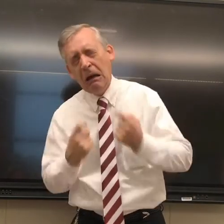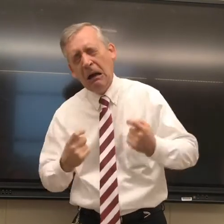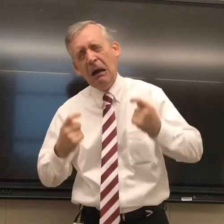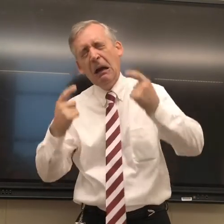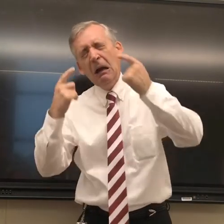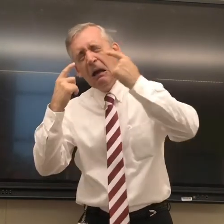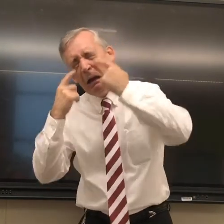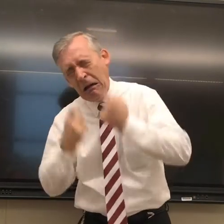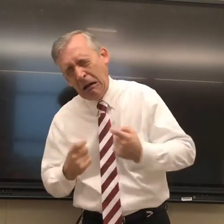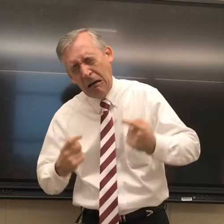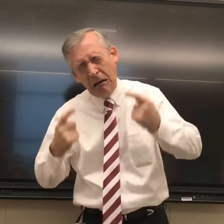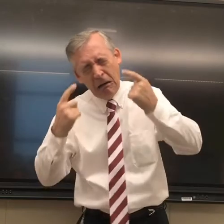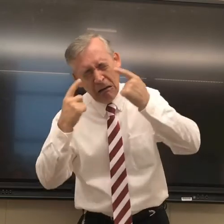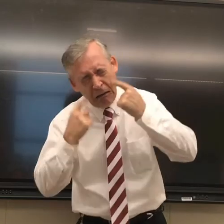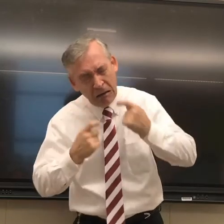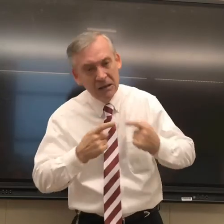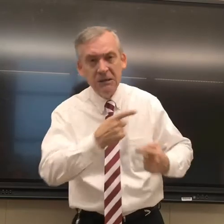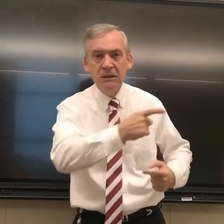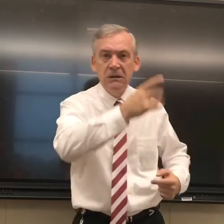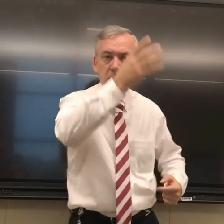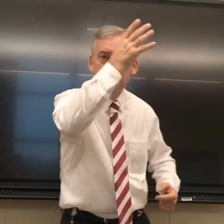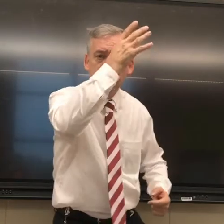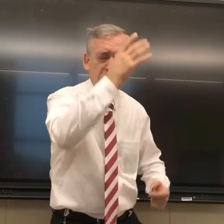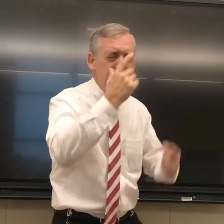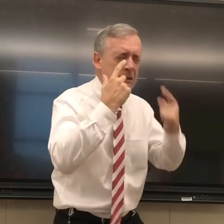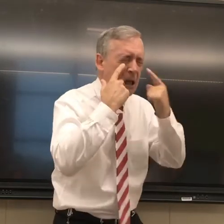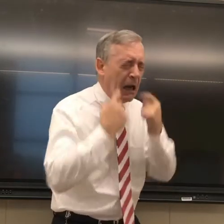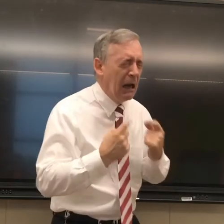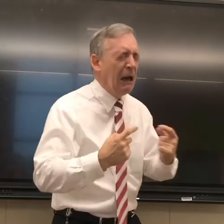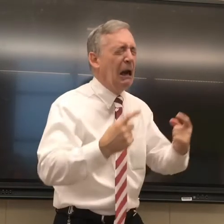and cried helplessly and hopelessly in the dark night.